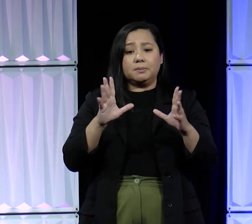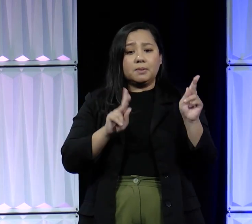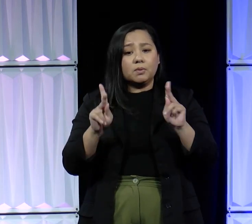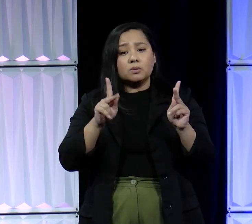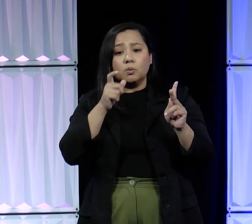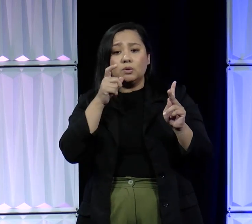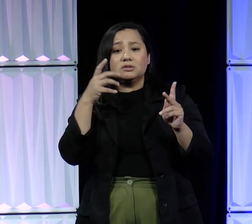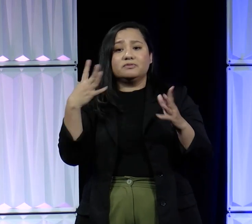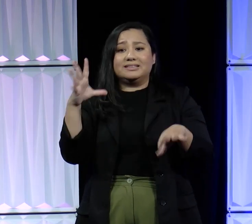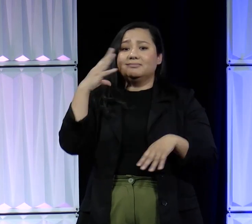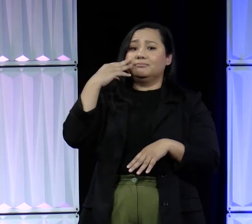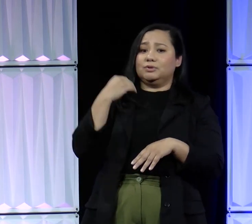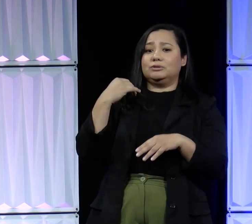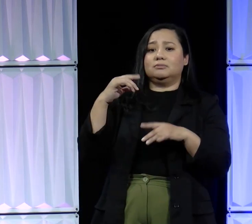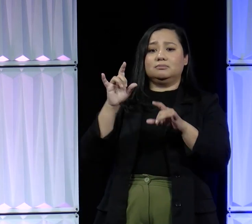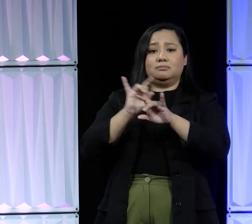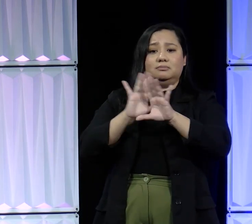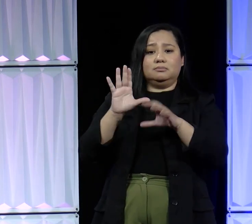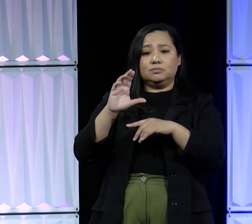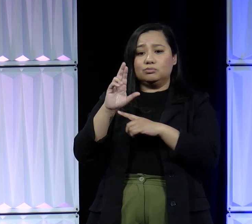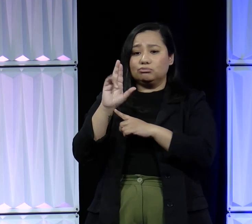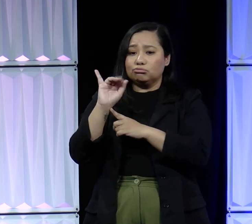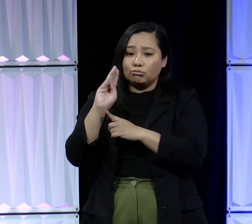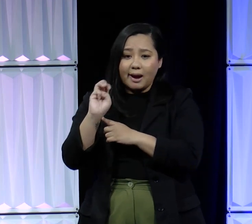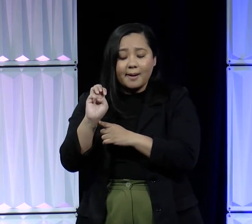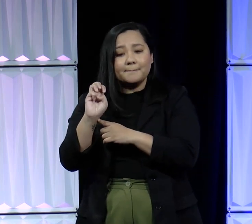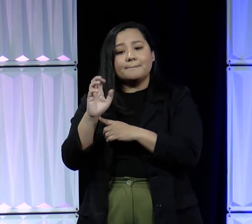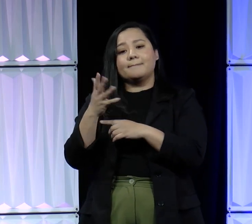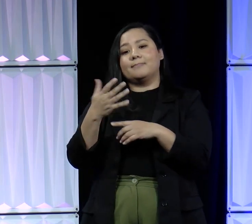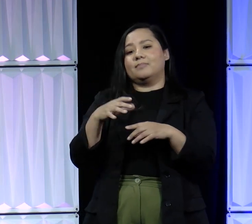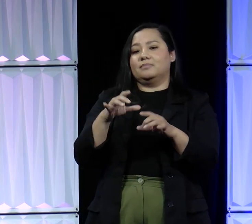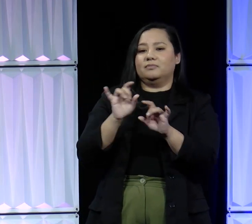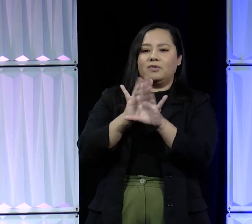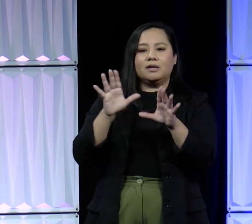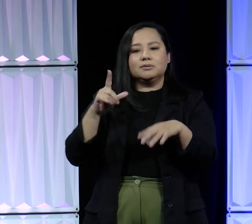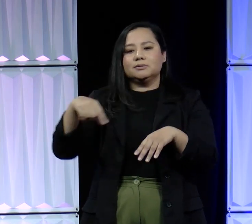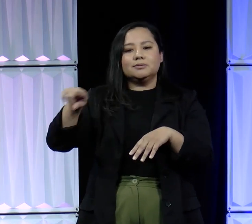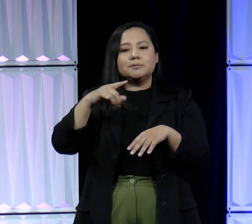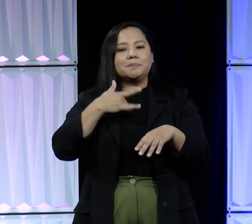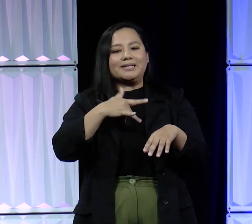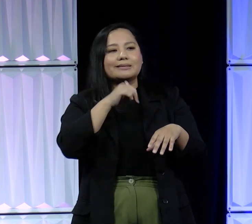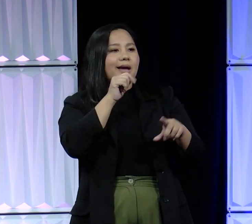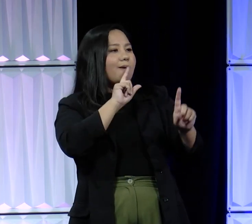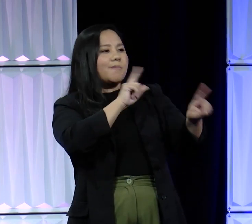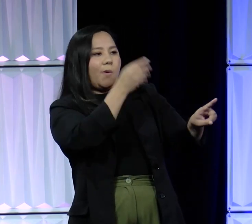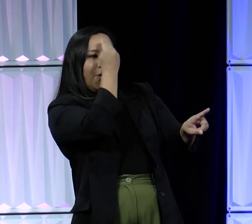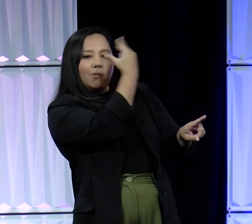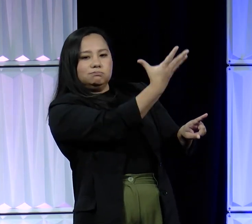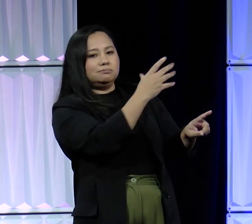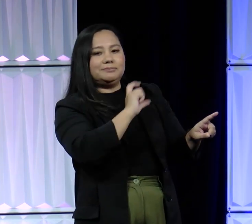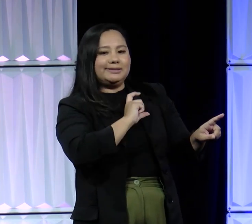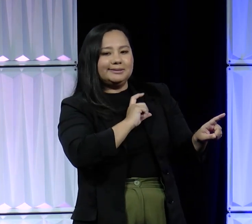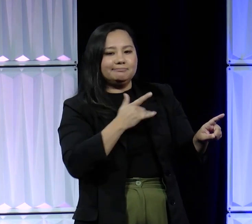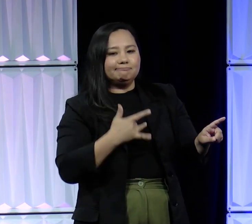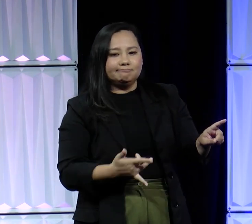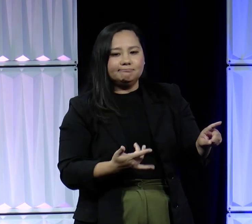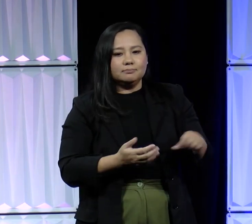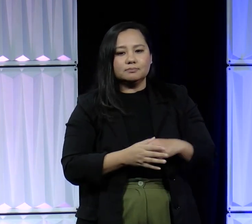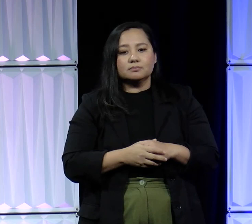Most people prefer nothing as opposed to the current criminal punishment system. That's a real indictment on our current